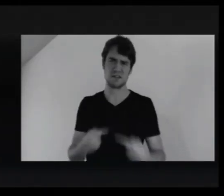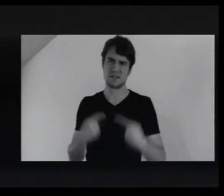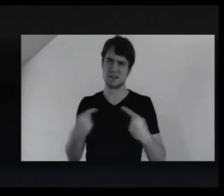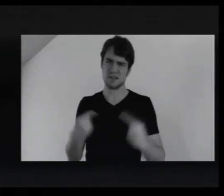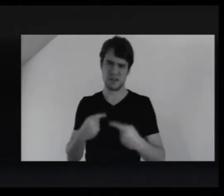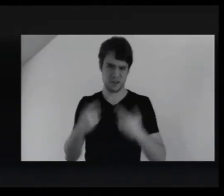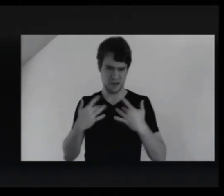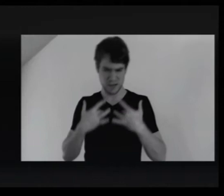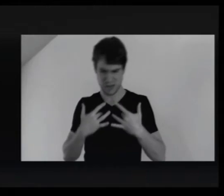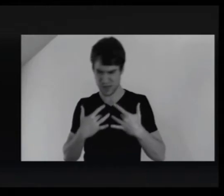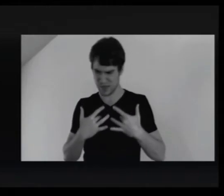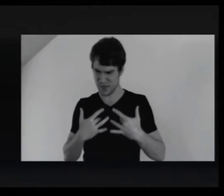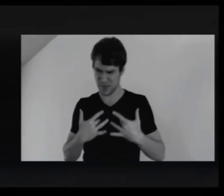He's doing the same handshake.